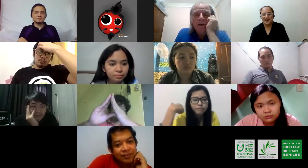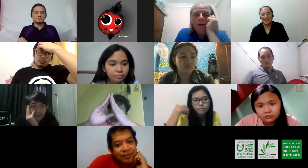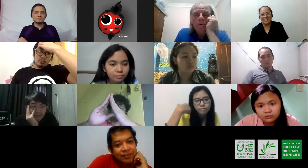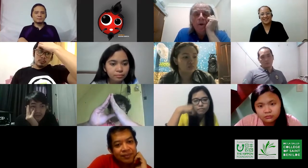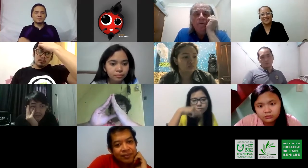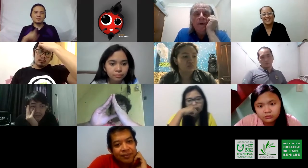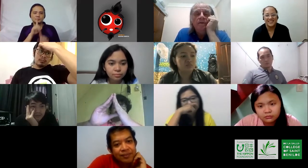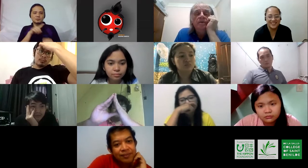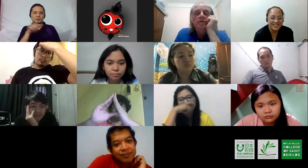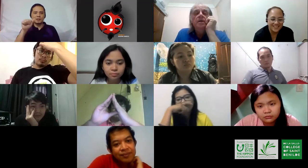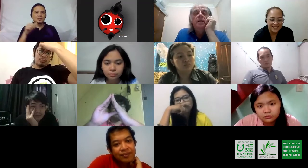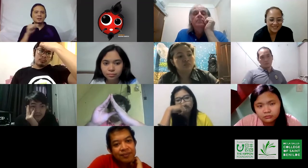what about